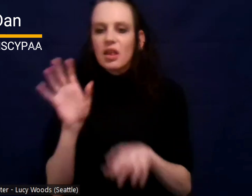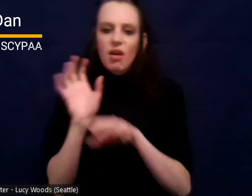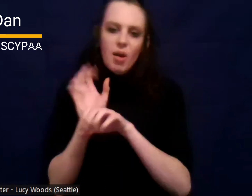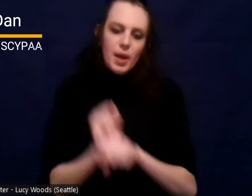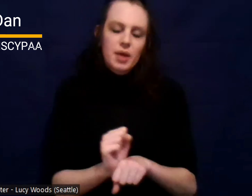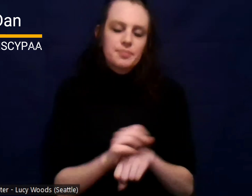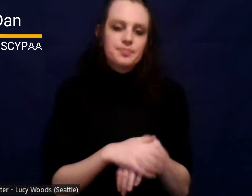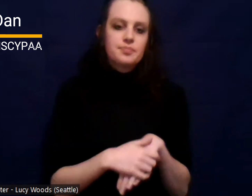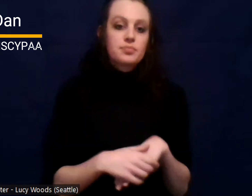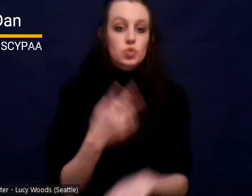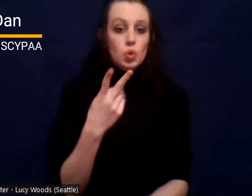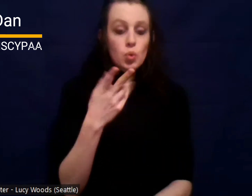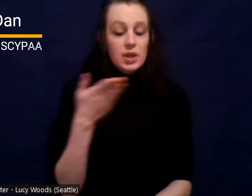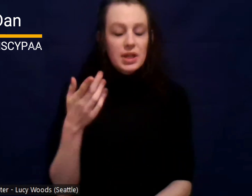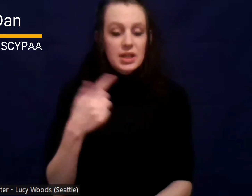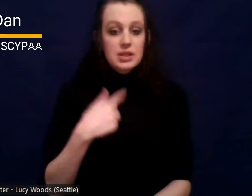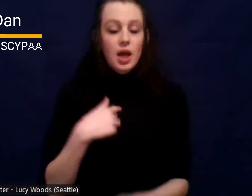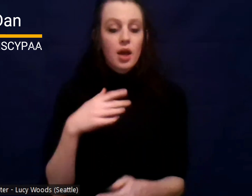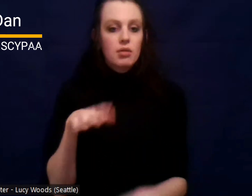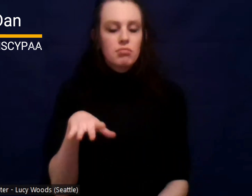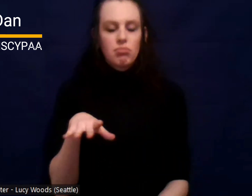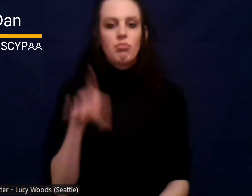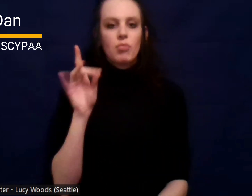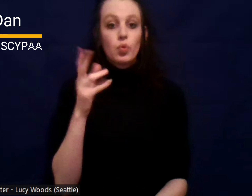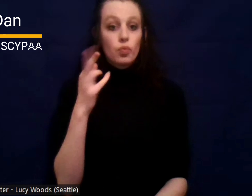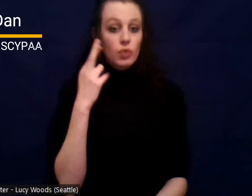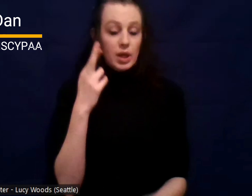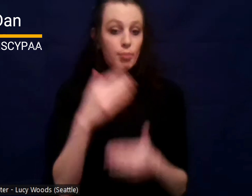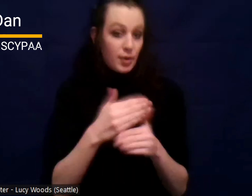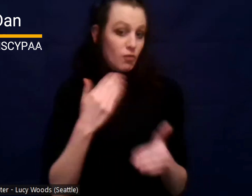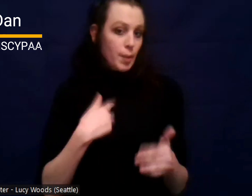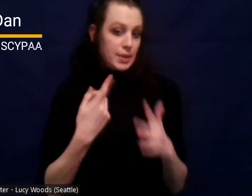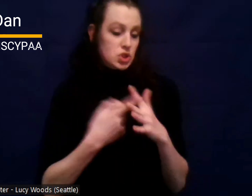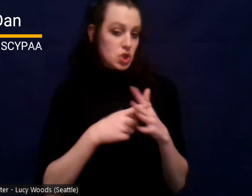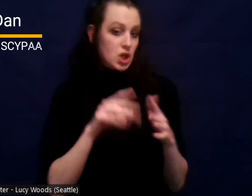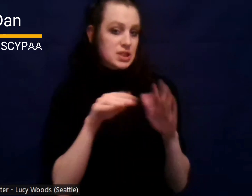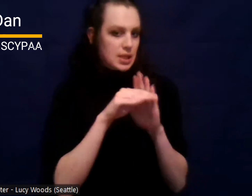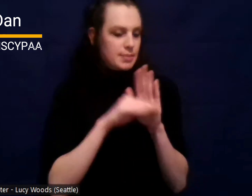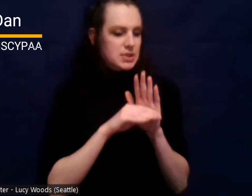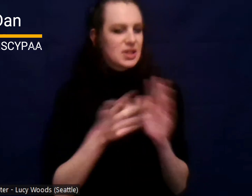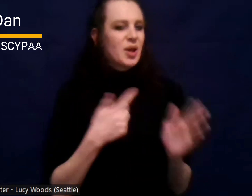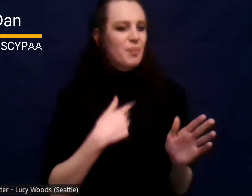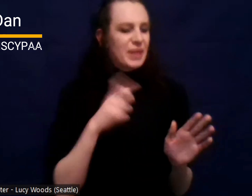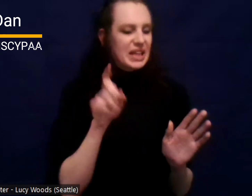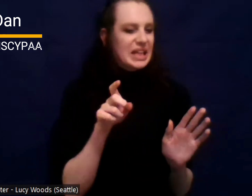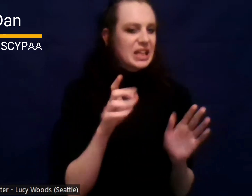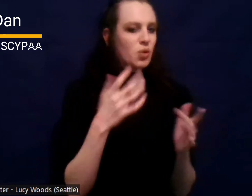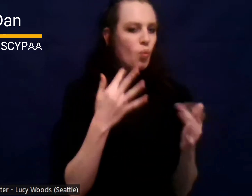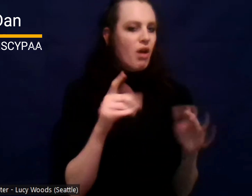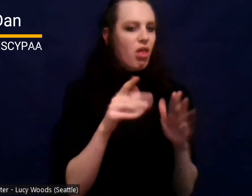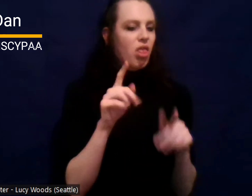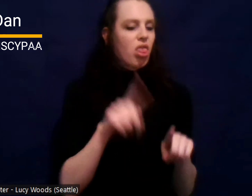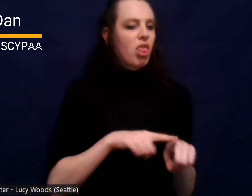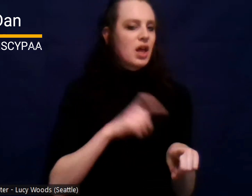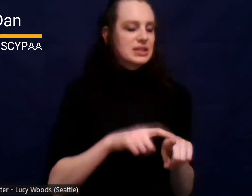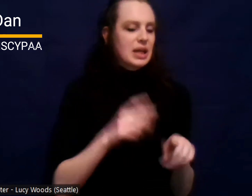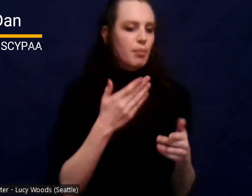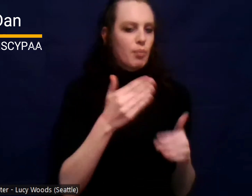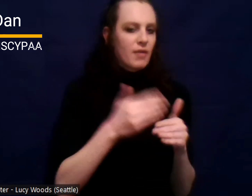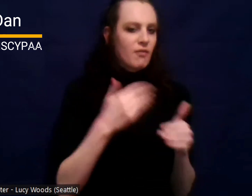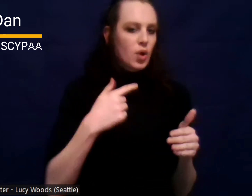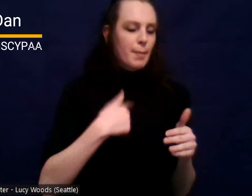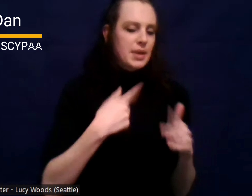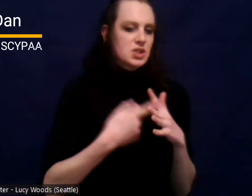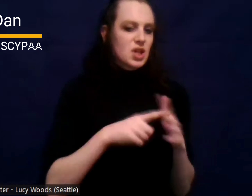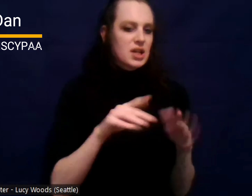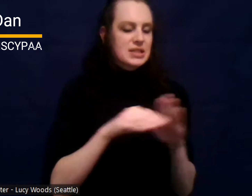that I picked up on right away before I even got into the steps, and it took me a while to get into the steps, which I don't recommend. But the two things I